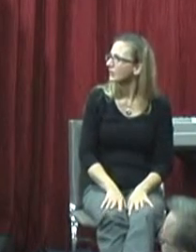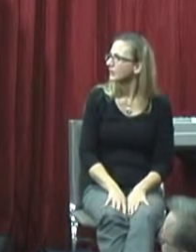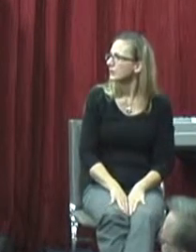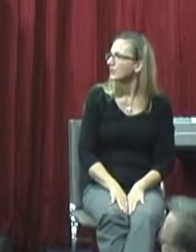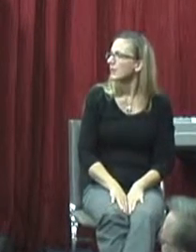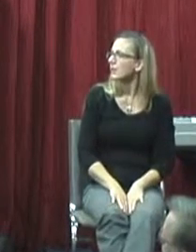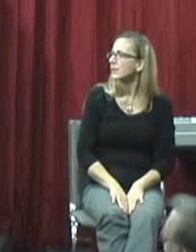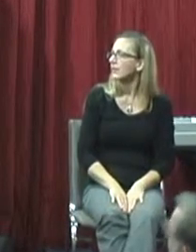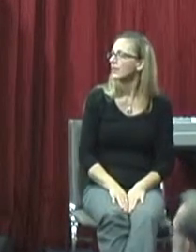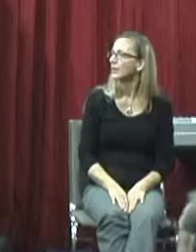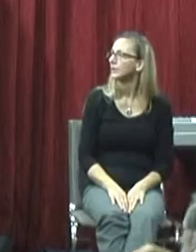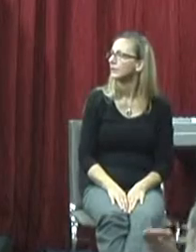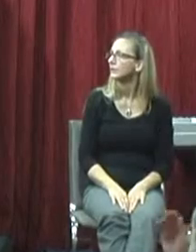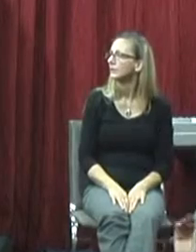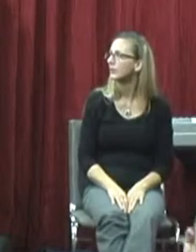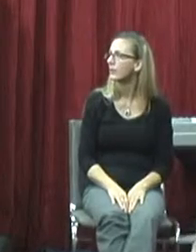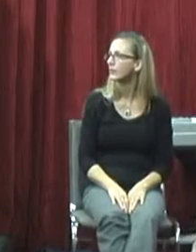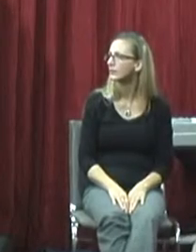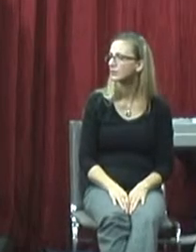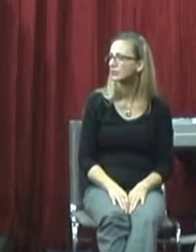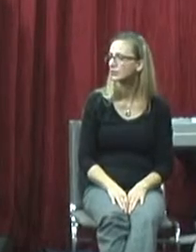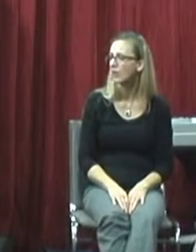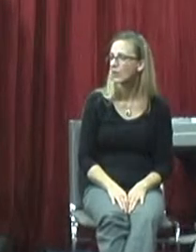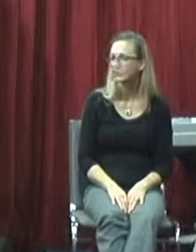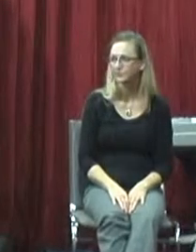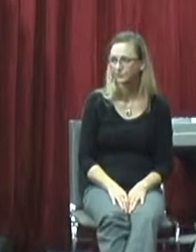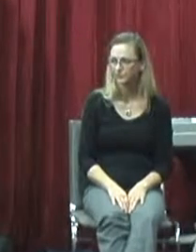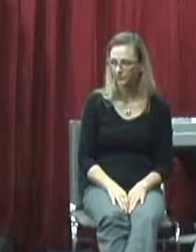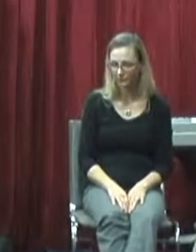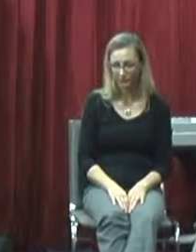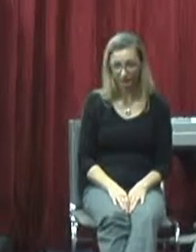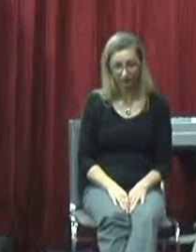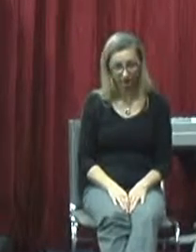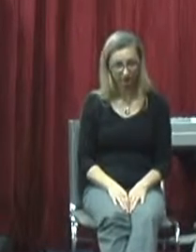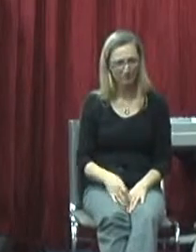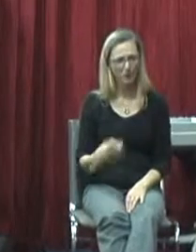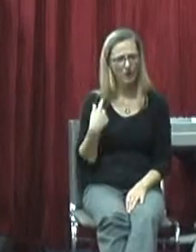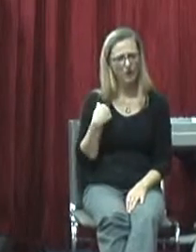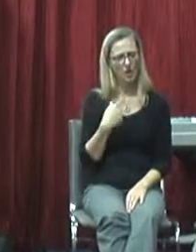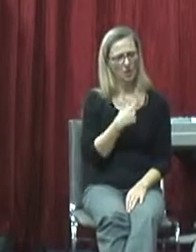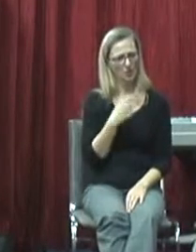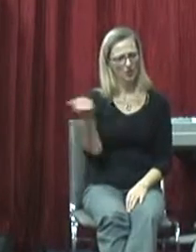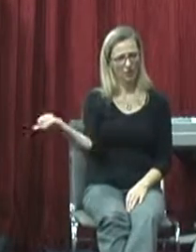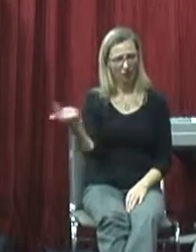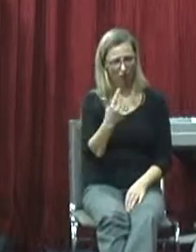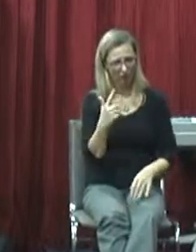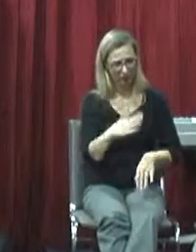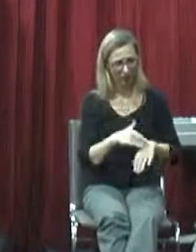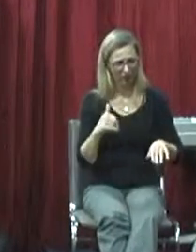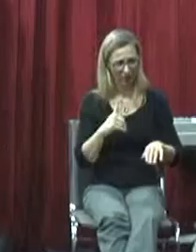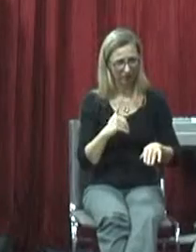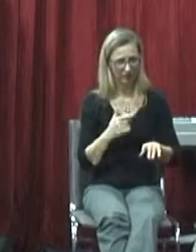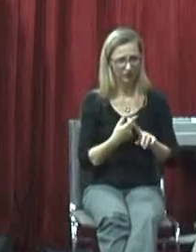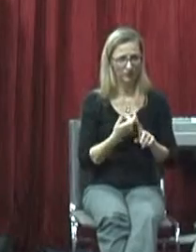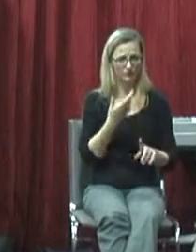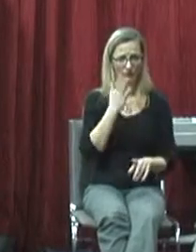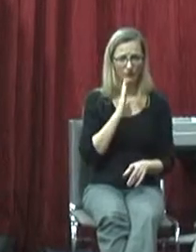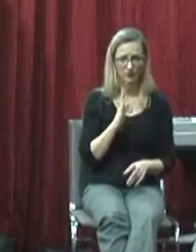Well, the way I like to look at this is we are all called by this. Everybody who reads this is